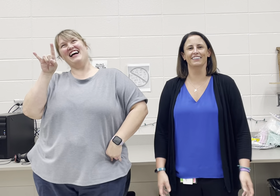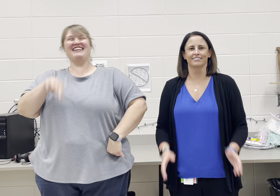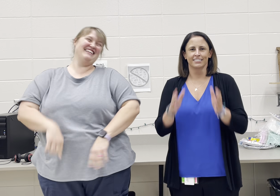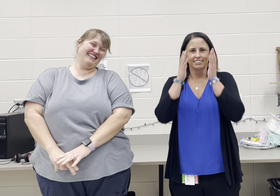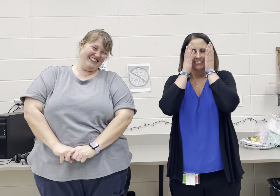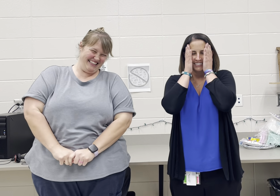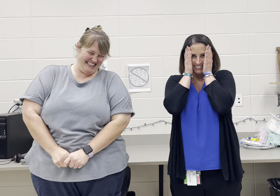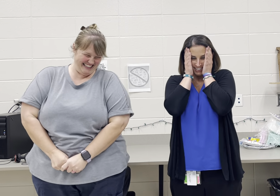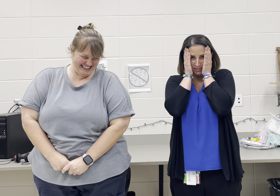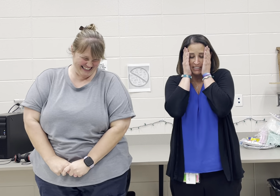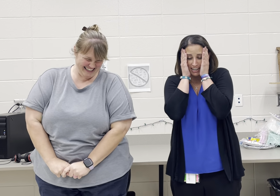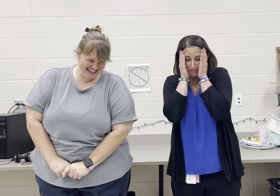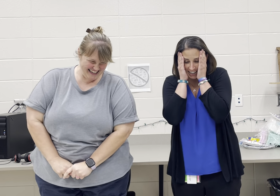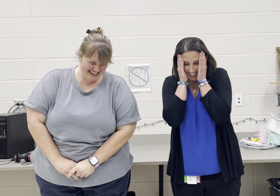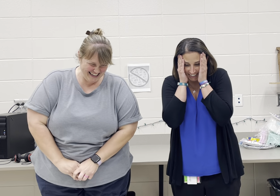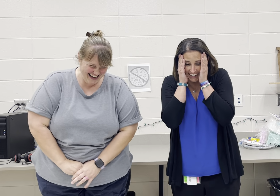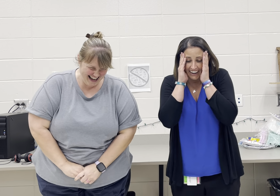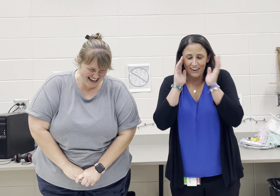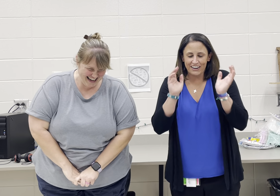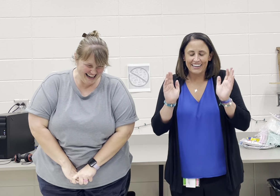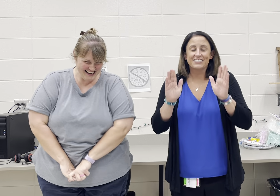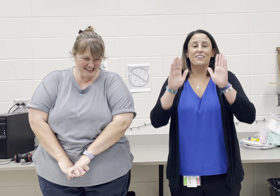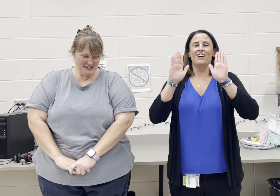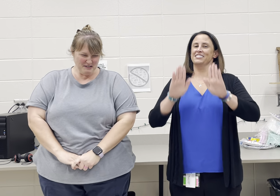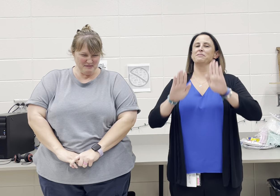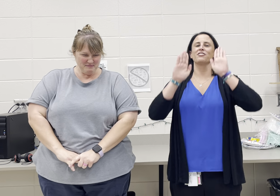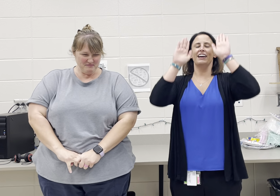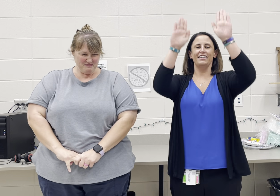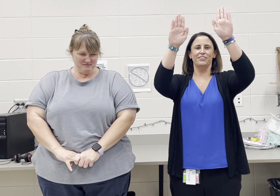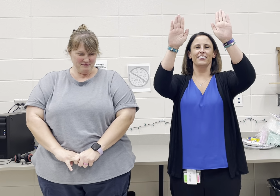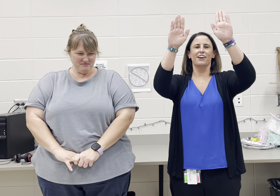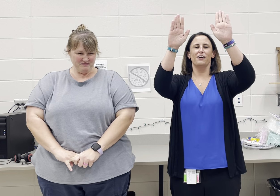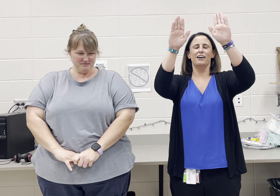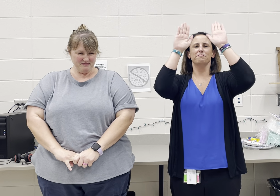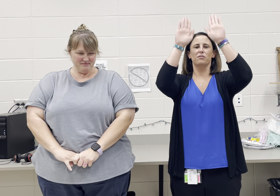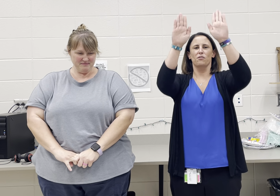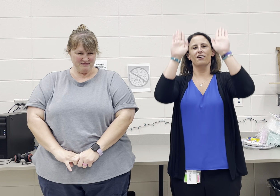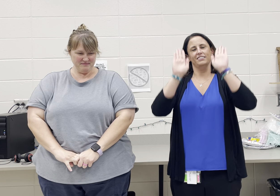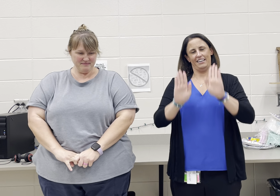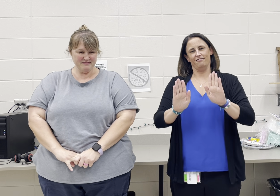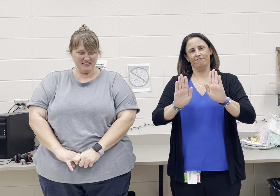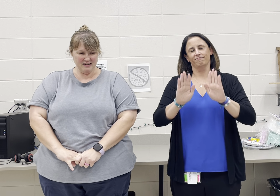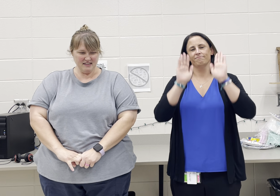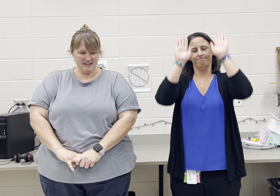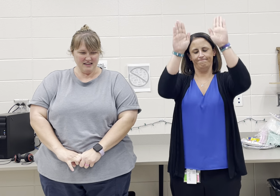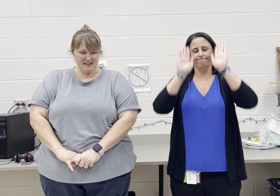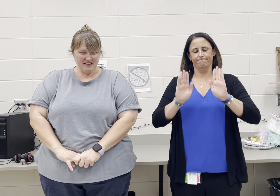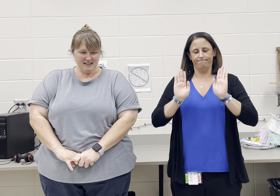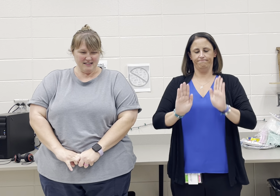1. It's gonna be stuck in my head now. Okay, so awesome or great, you could go up or down.